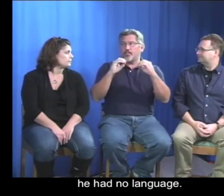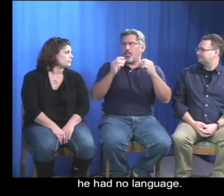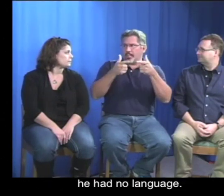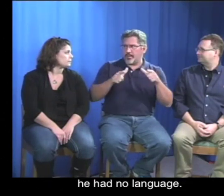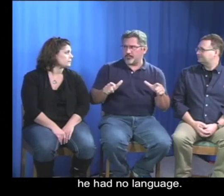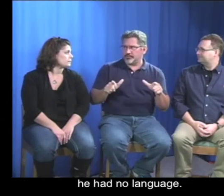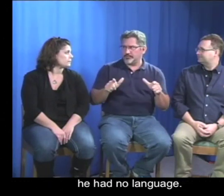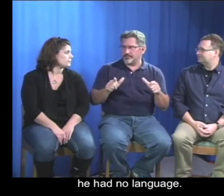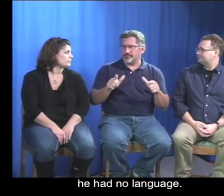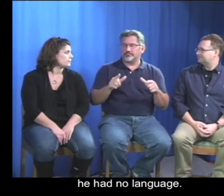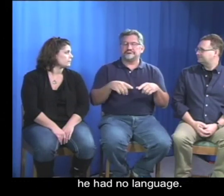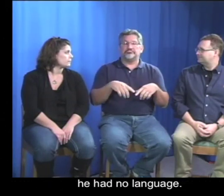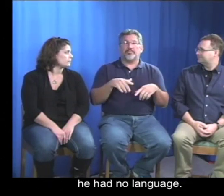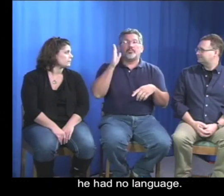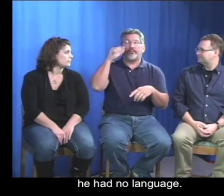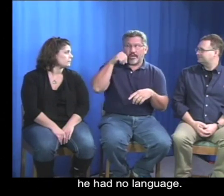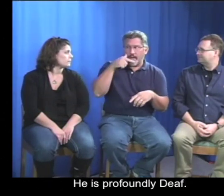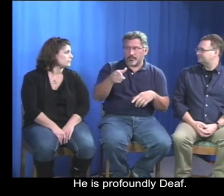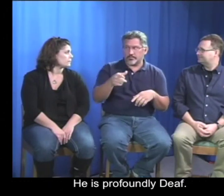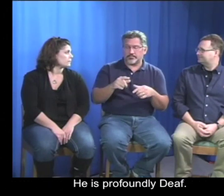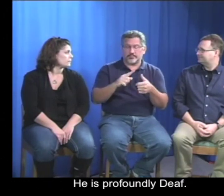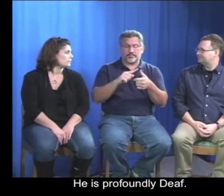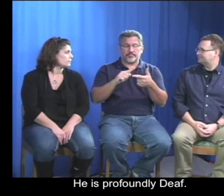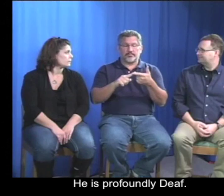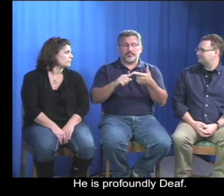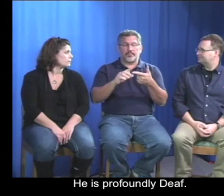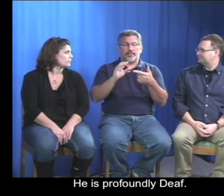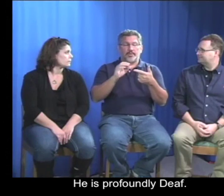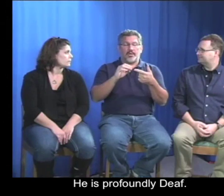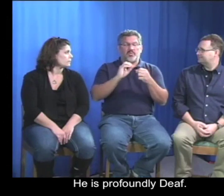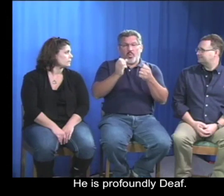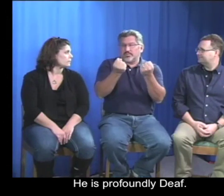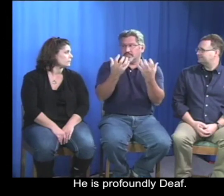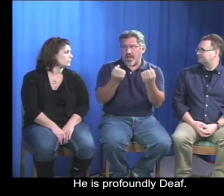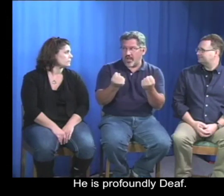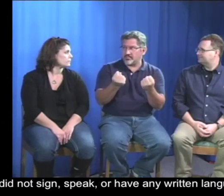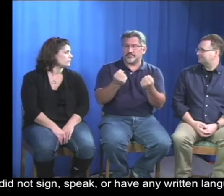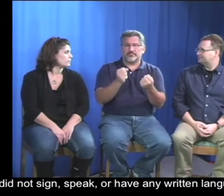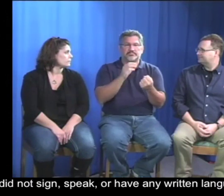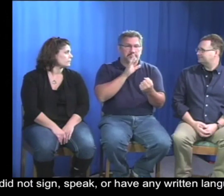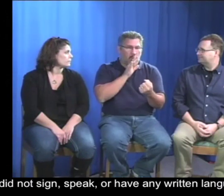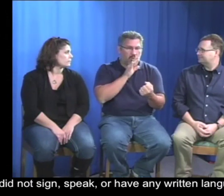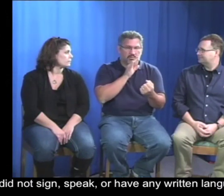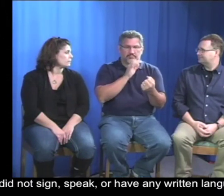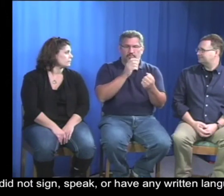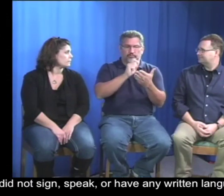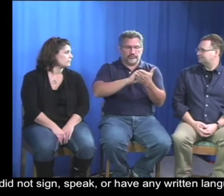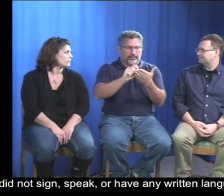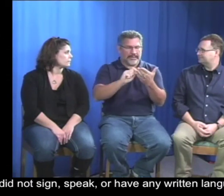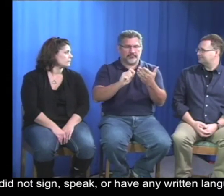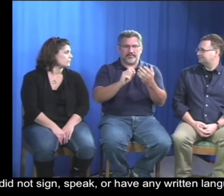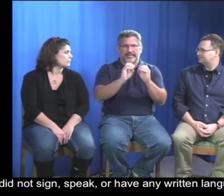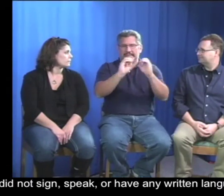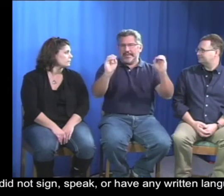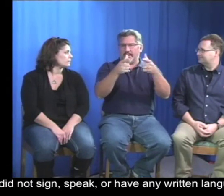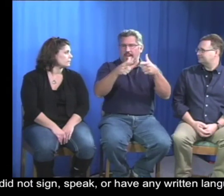he had no language. He's profoundly deaf. He did not sign, speak, or have any written language